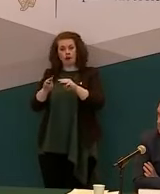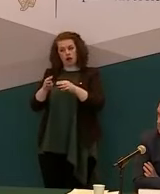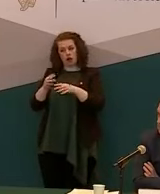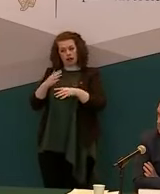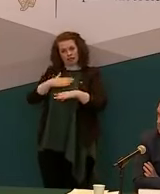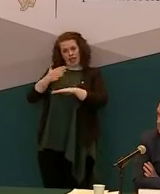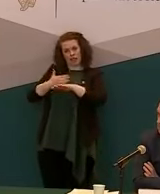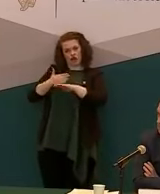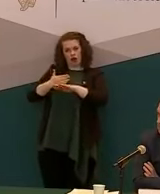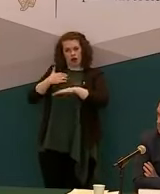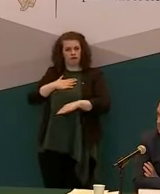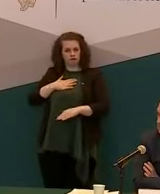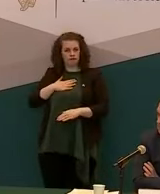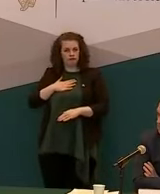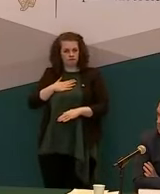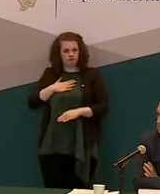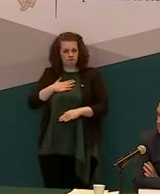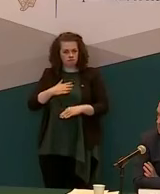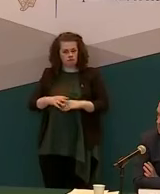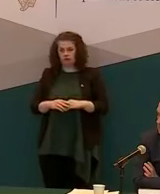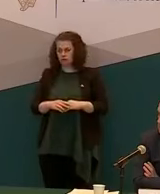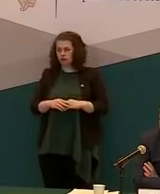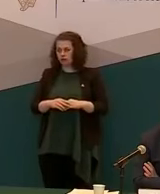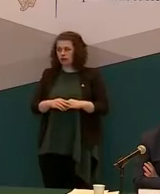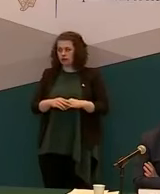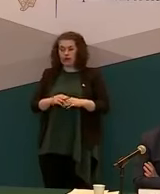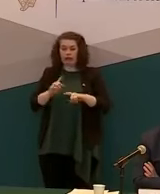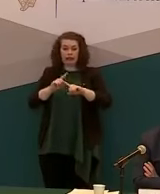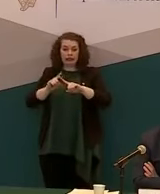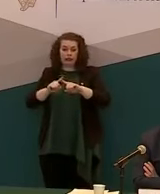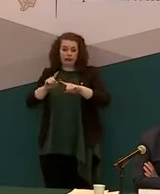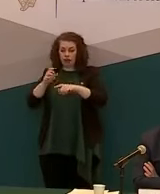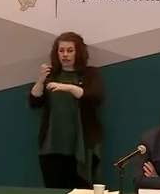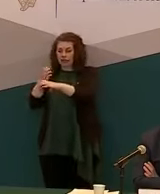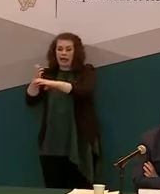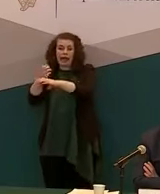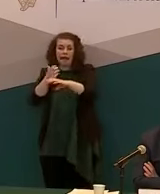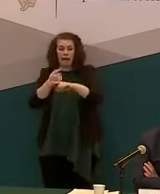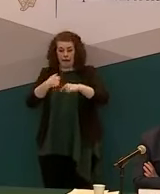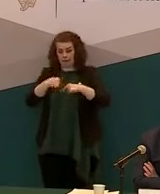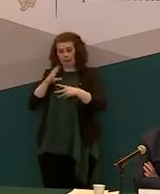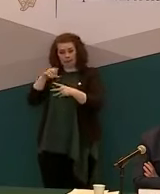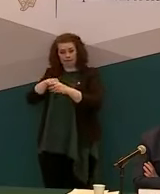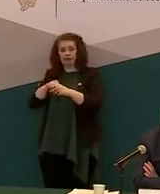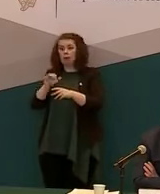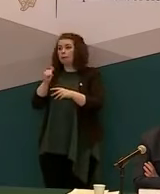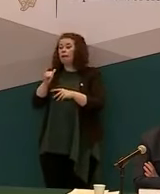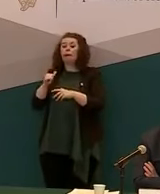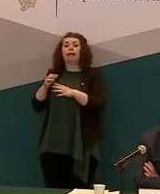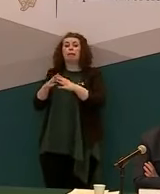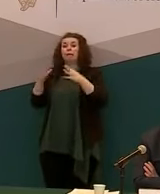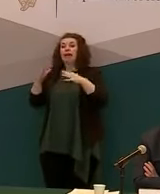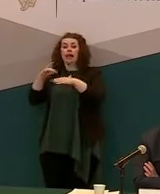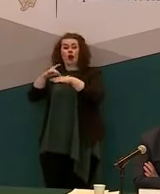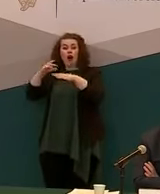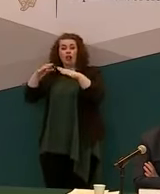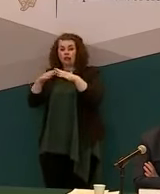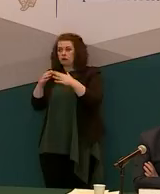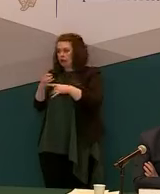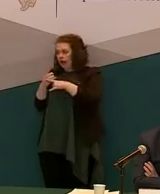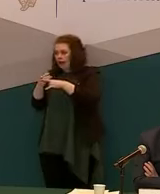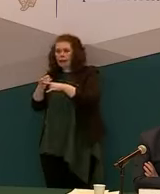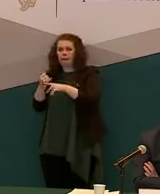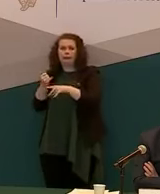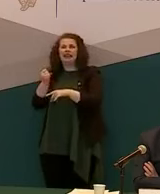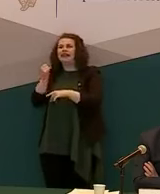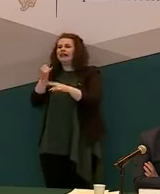that older people would be denied or given another form of care, whether it's acute care, hospital care, or even critical care,